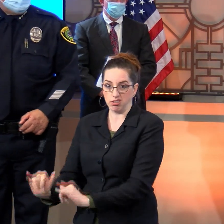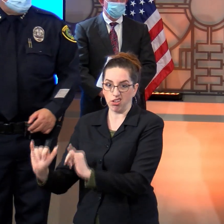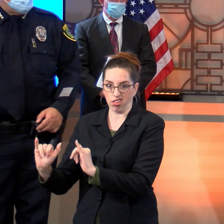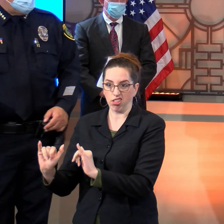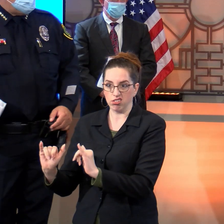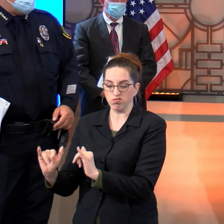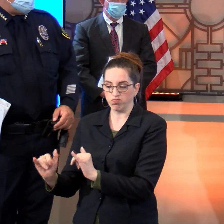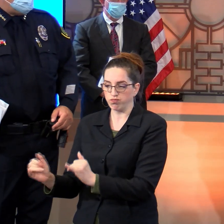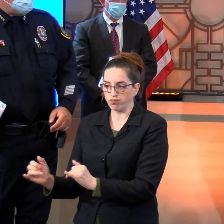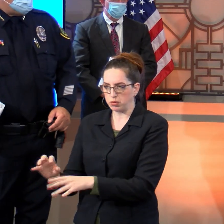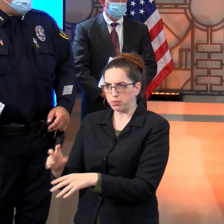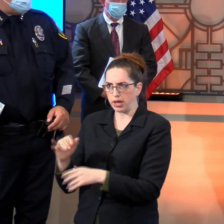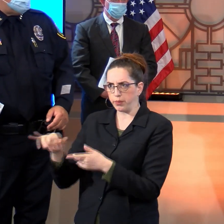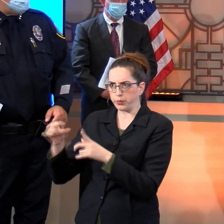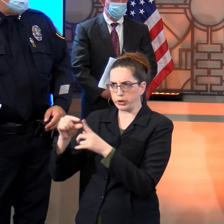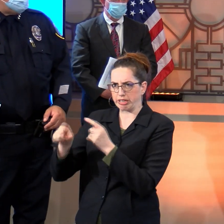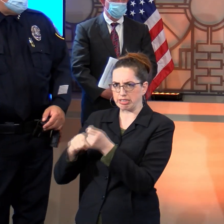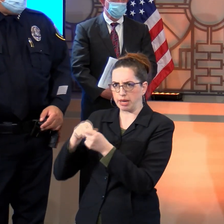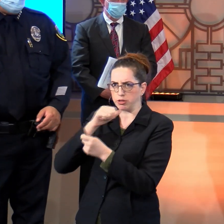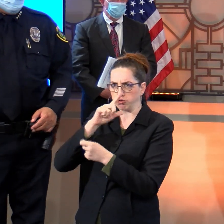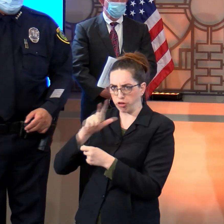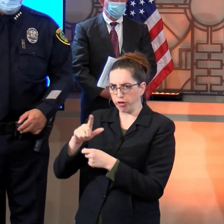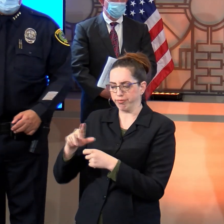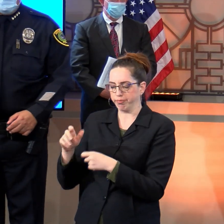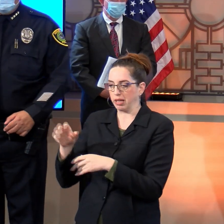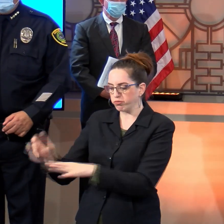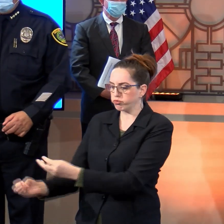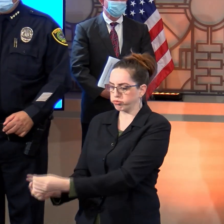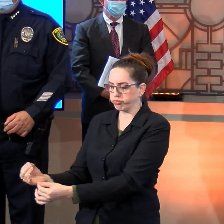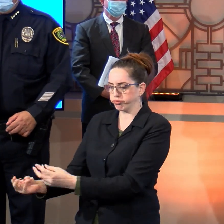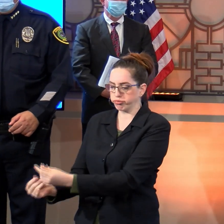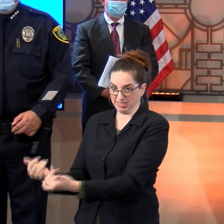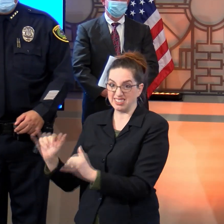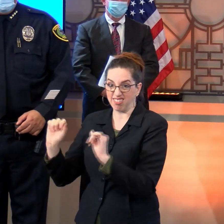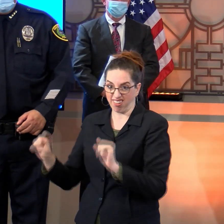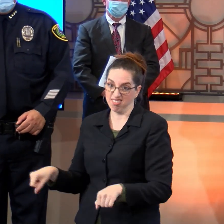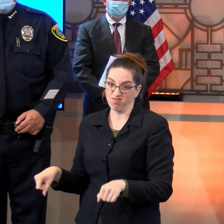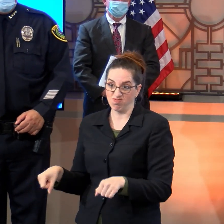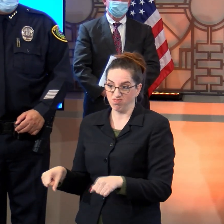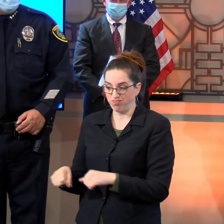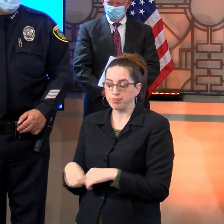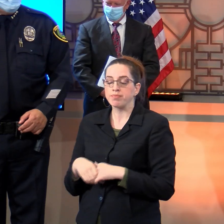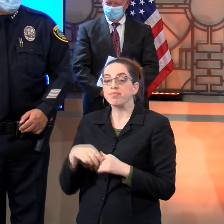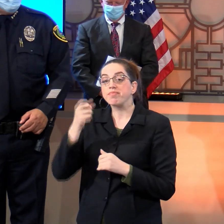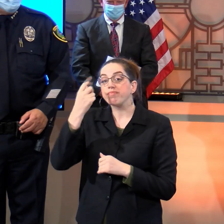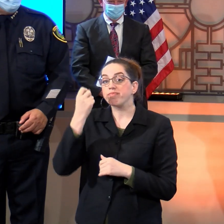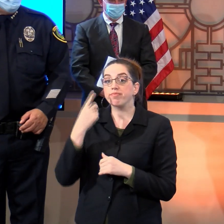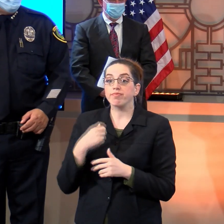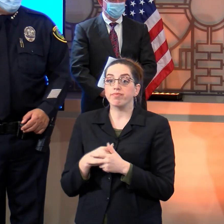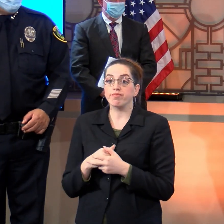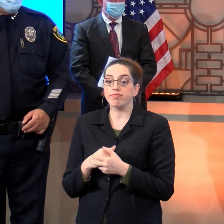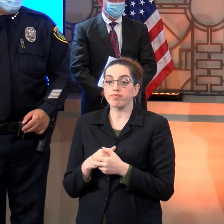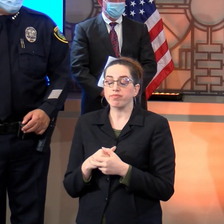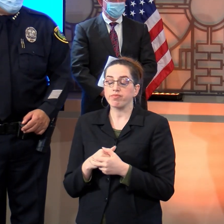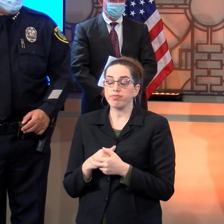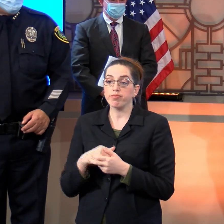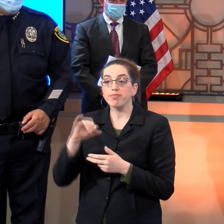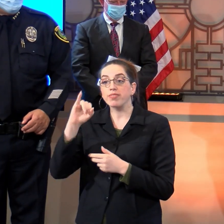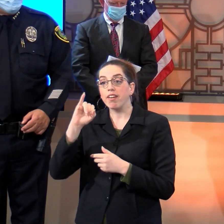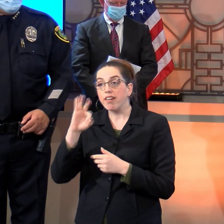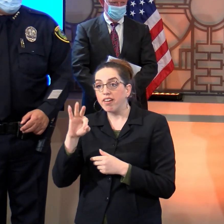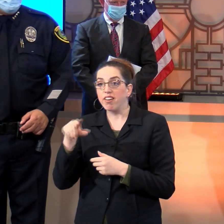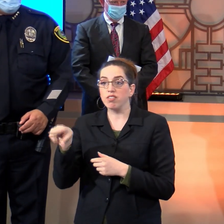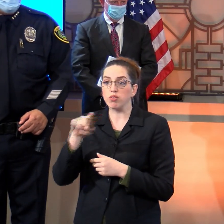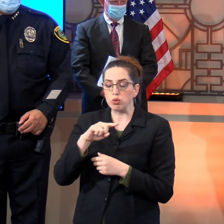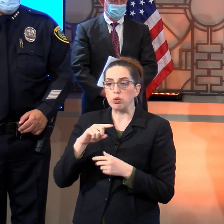that word right? Smother. I wanted to see if you all got it. Thank you. But the reality is, if you